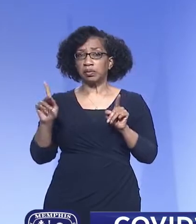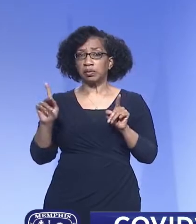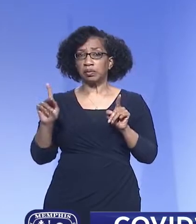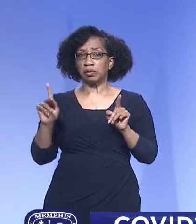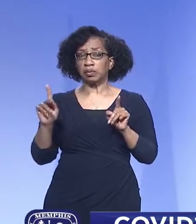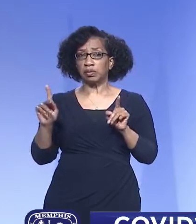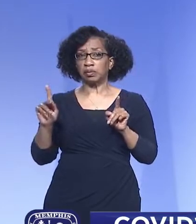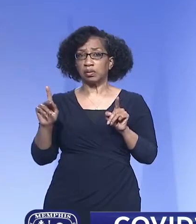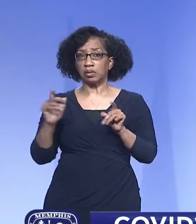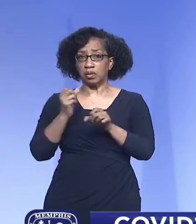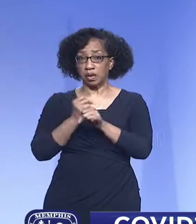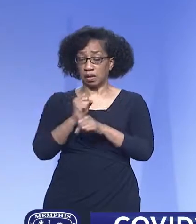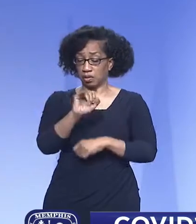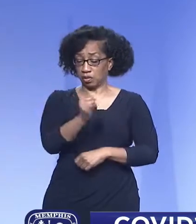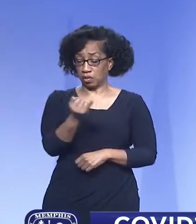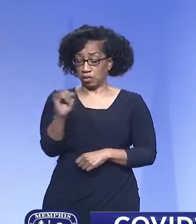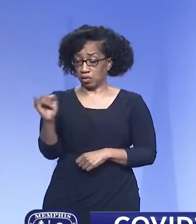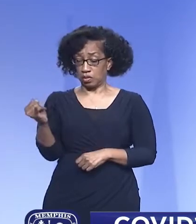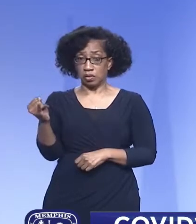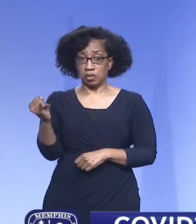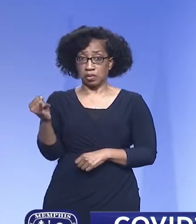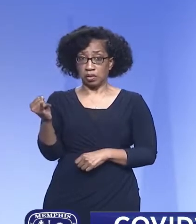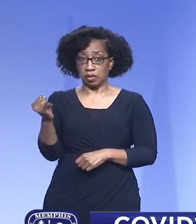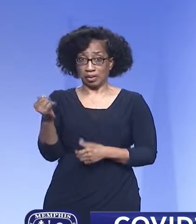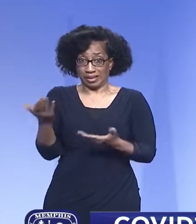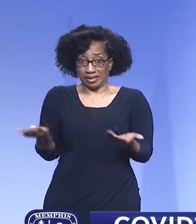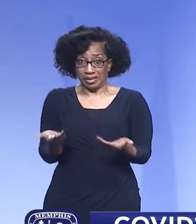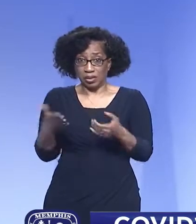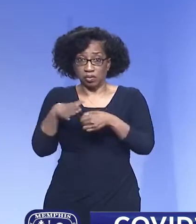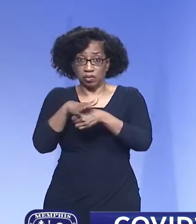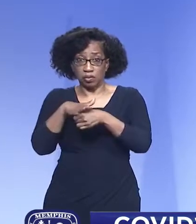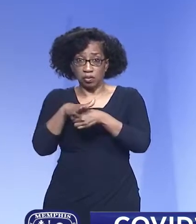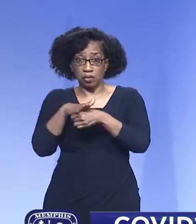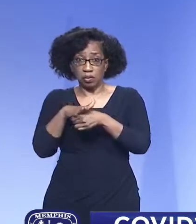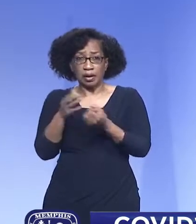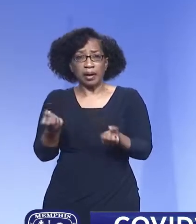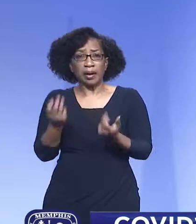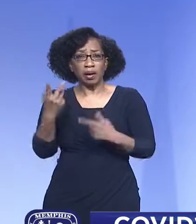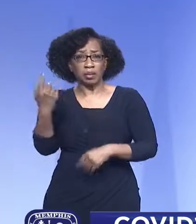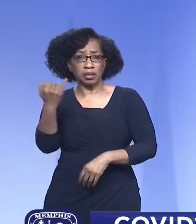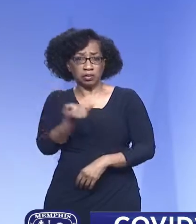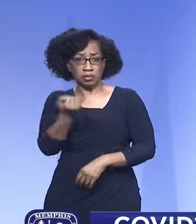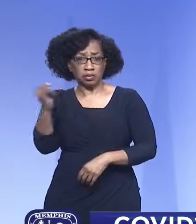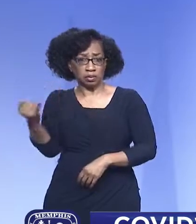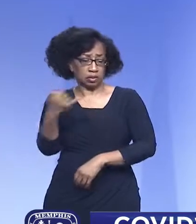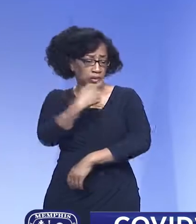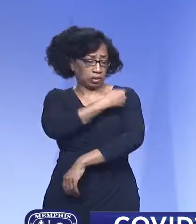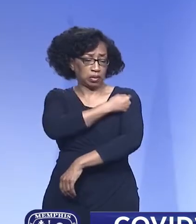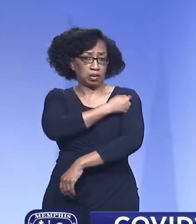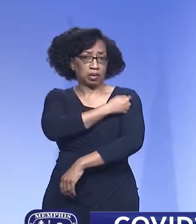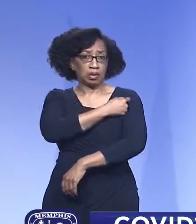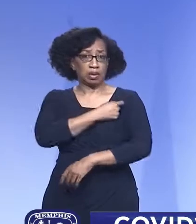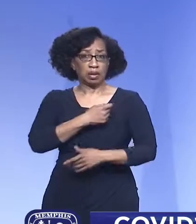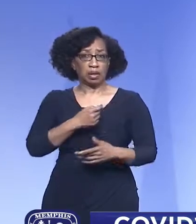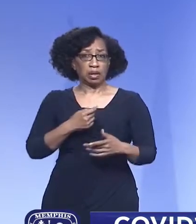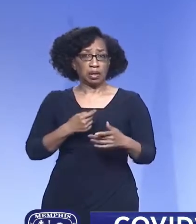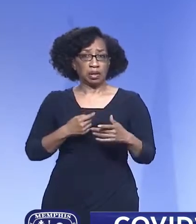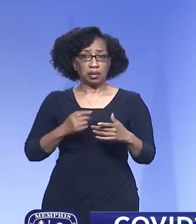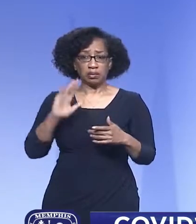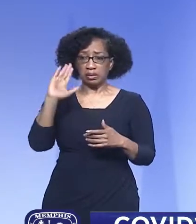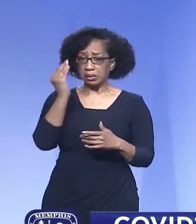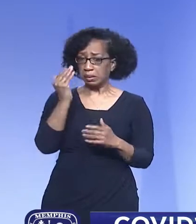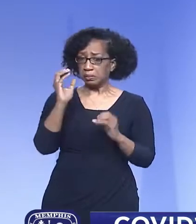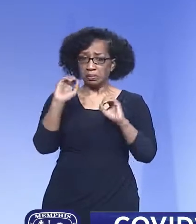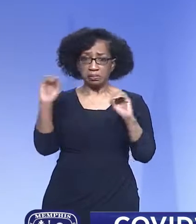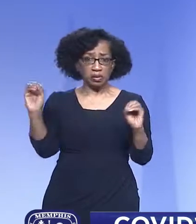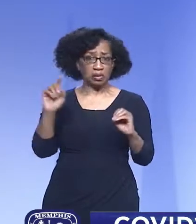the Johnson & Johnson vaccine administered locally? And to those who had the shot, I know that you said there's been no adverse effects with anyone